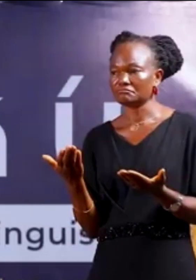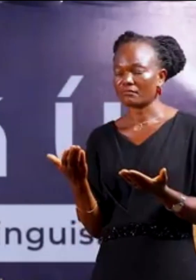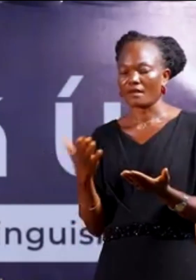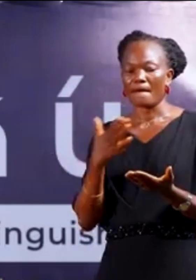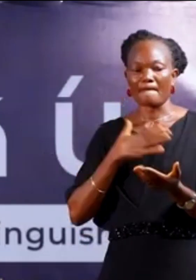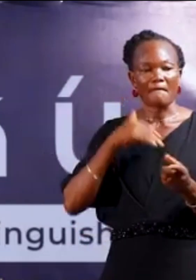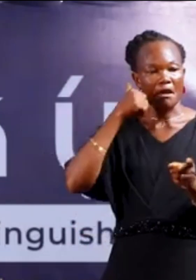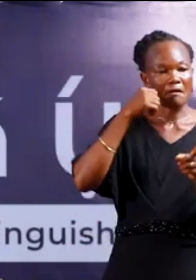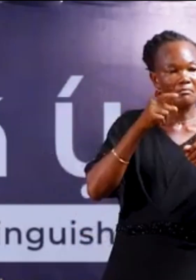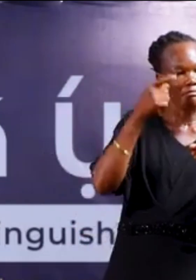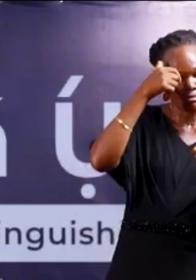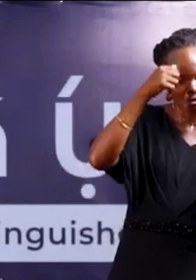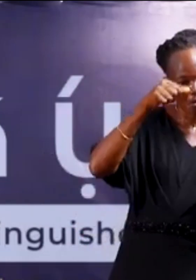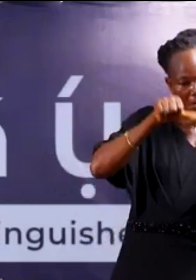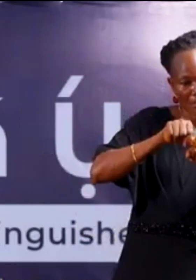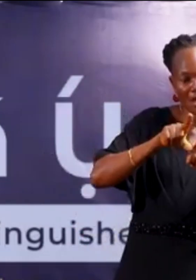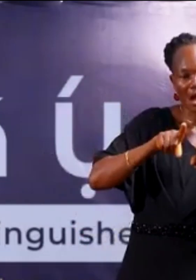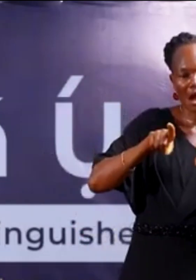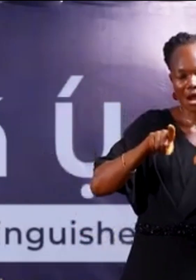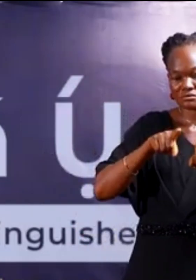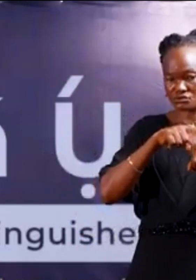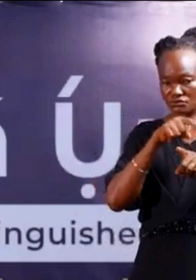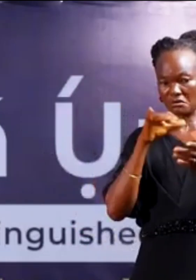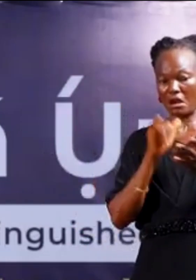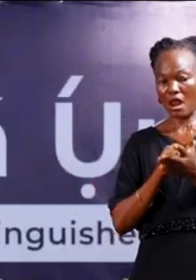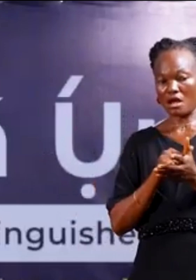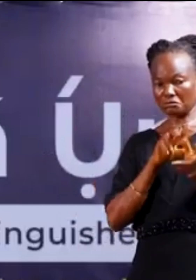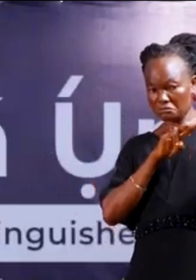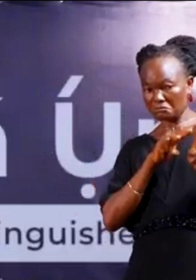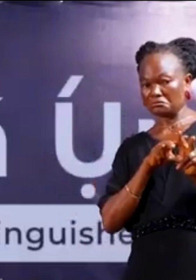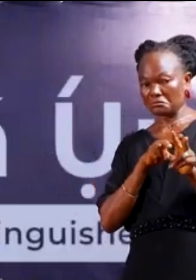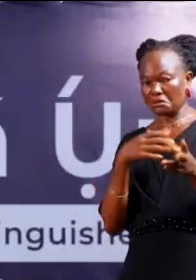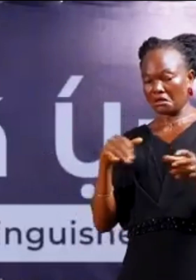my brother, you look like a strong man. They make you a warrant chief,